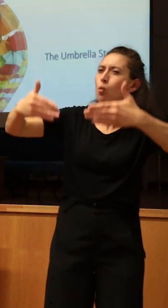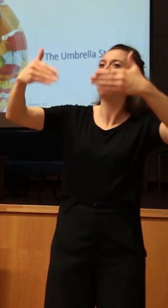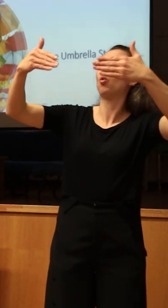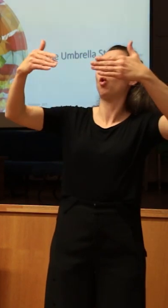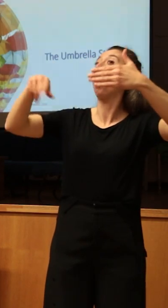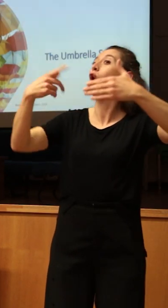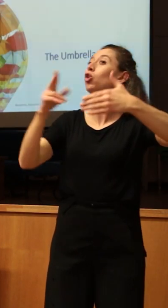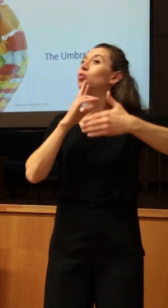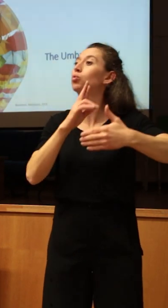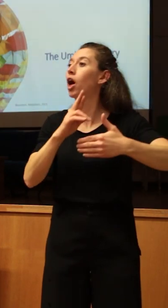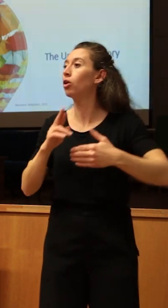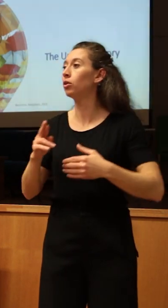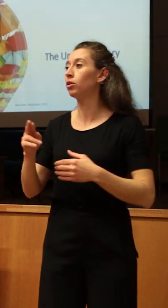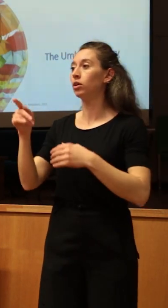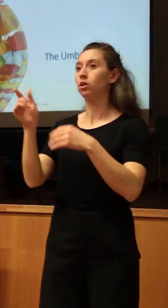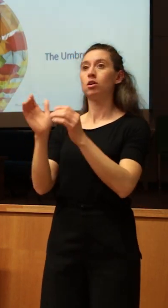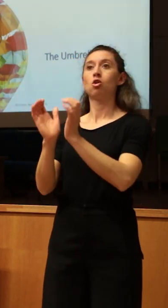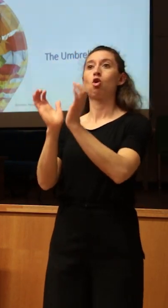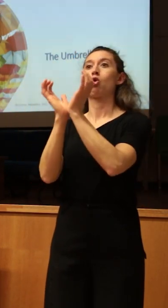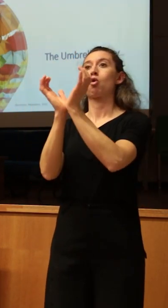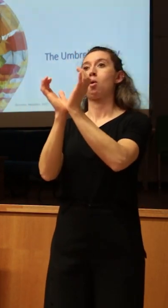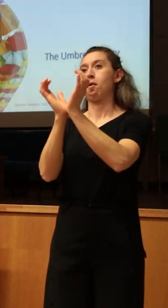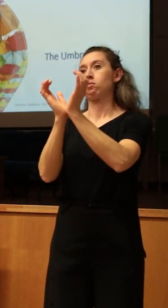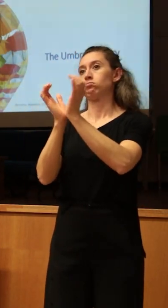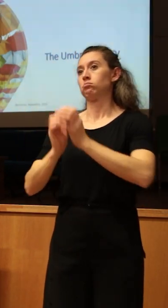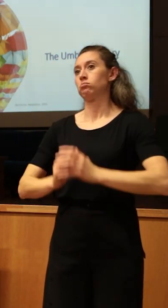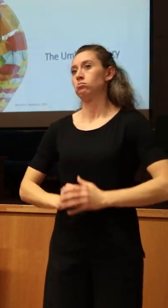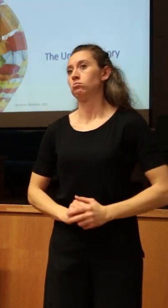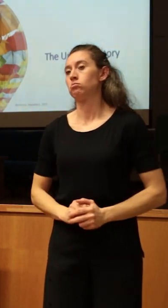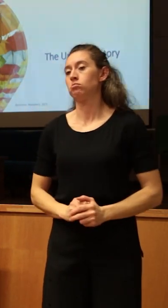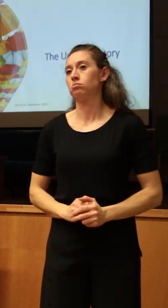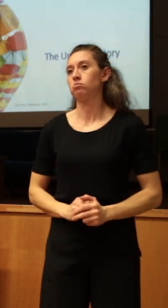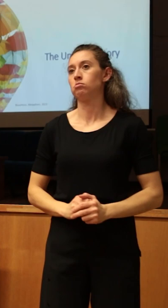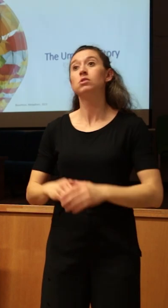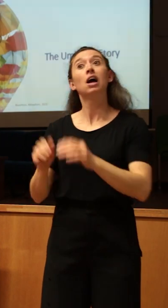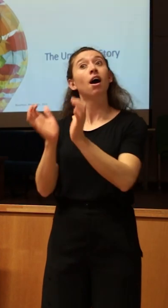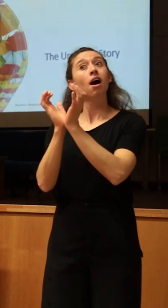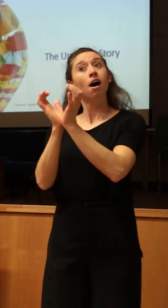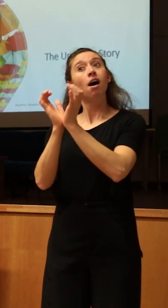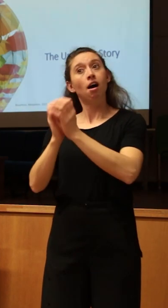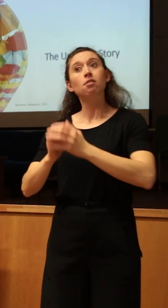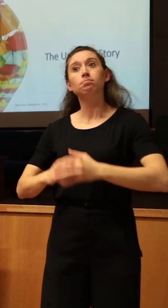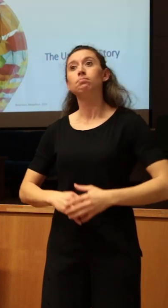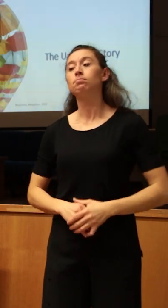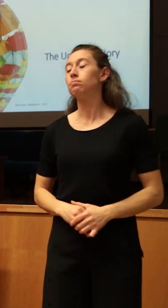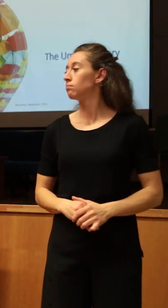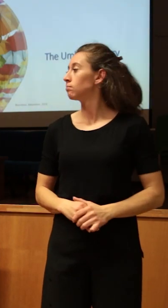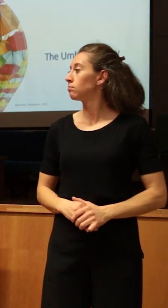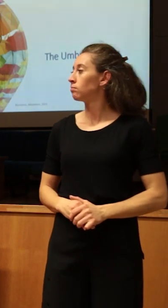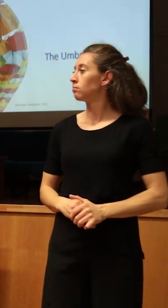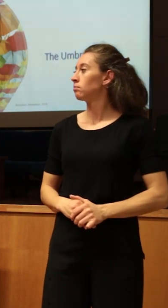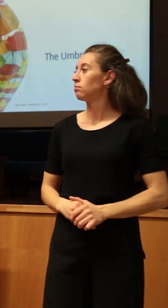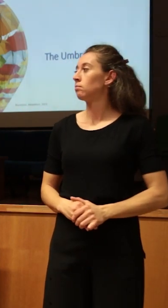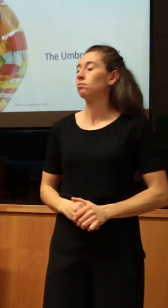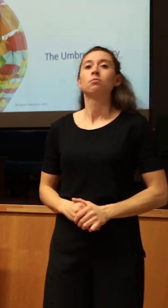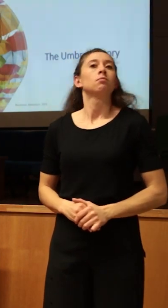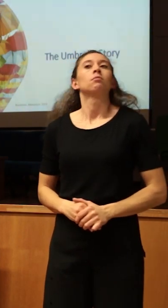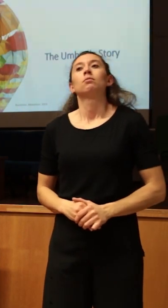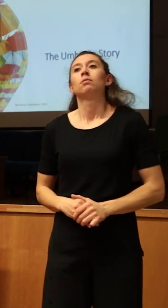otro resultado? Una copa. A glass. A glass. A glass. Like have ¿cómo? Big,